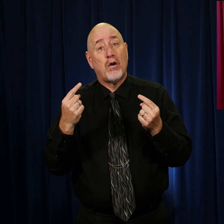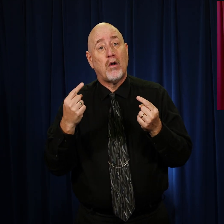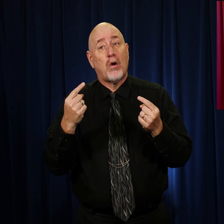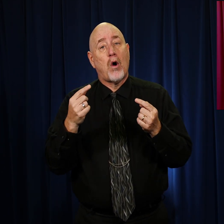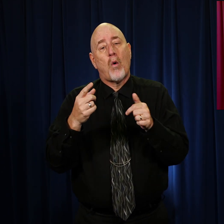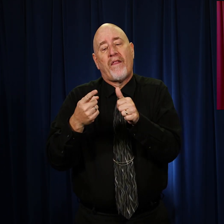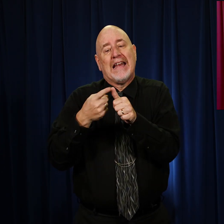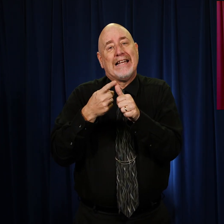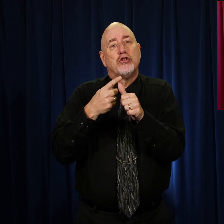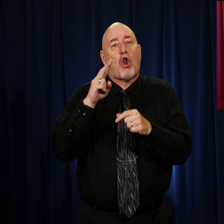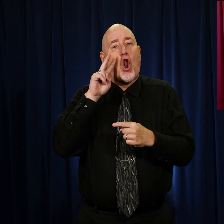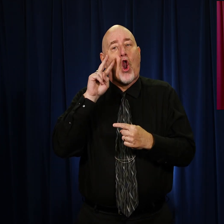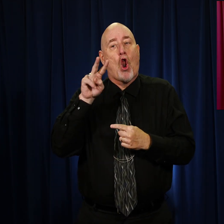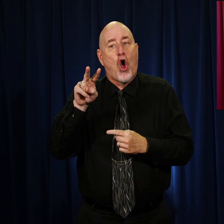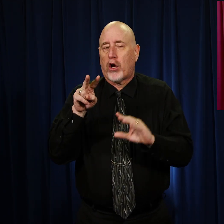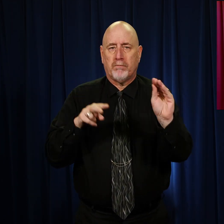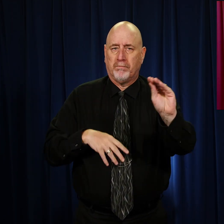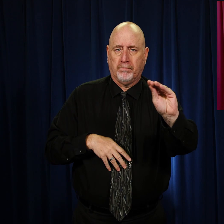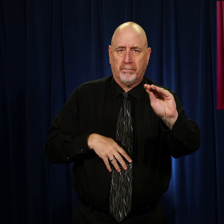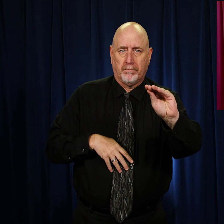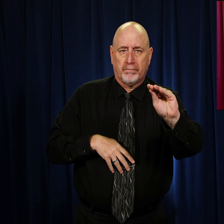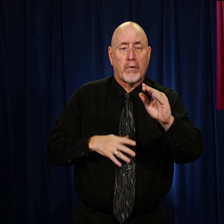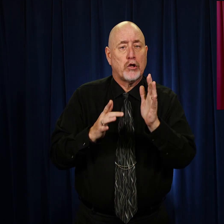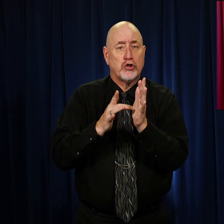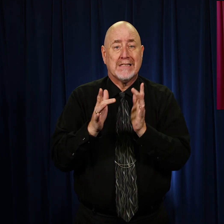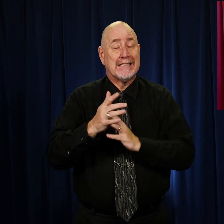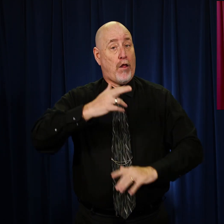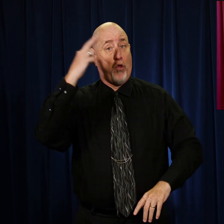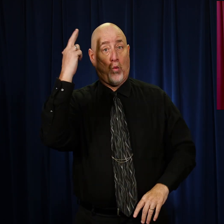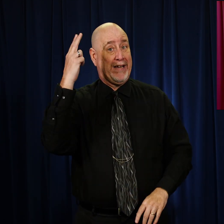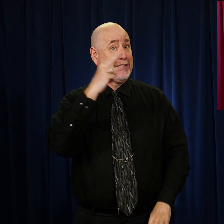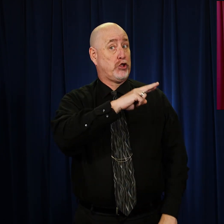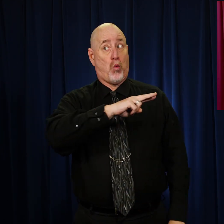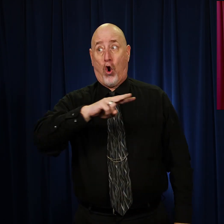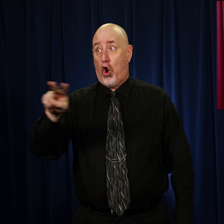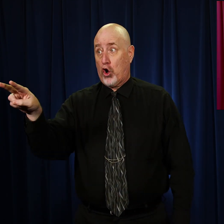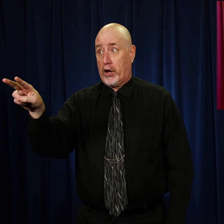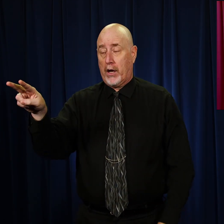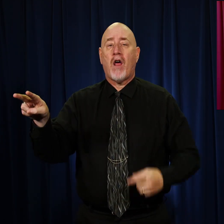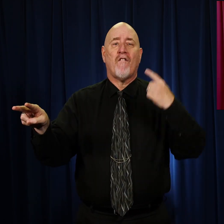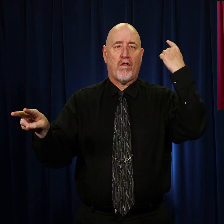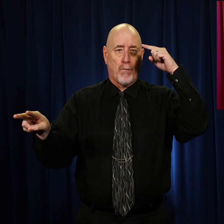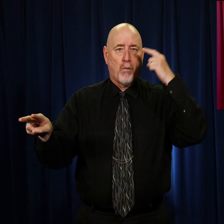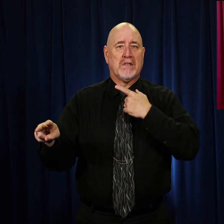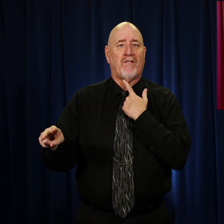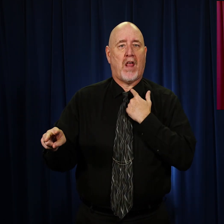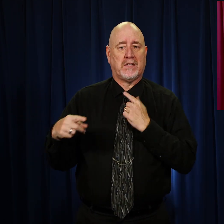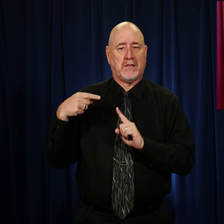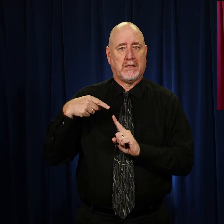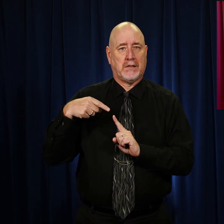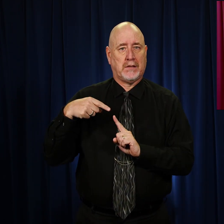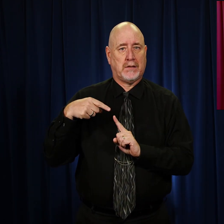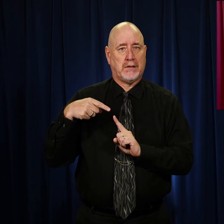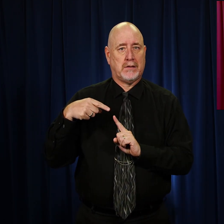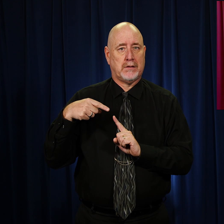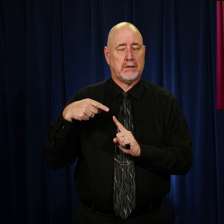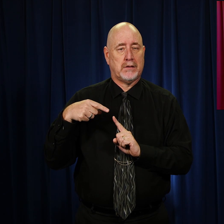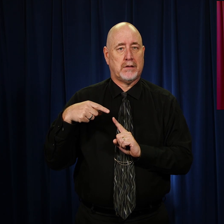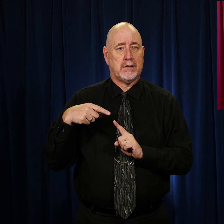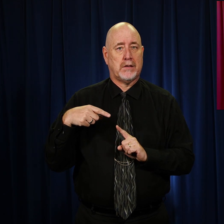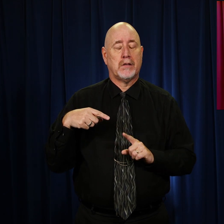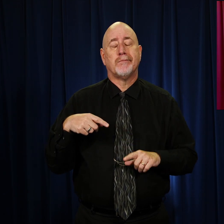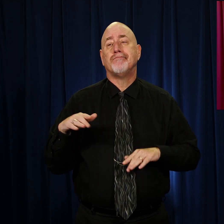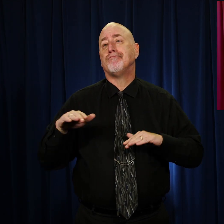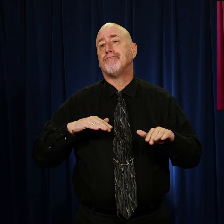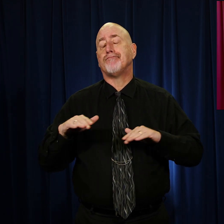the initial looking, because Jesus says that the reason that you were looking was for the purpose of lusting. And so if a person